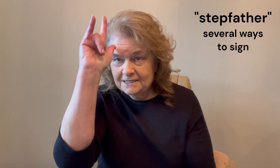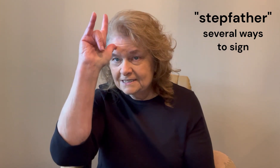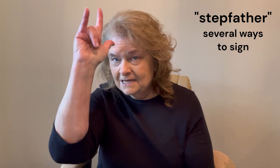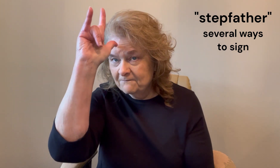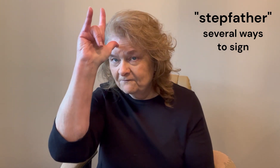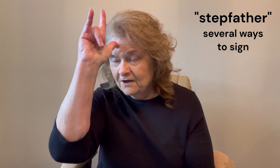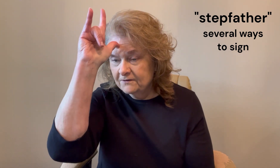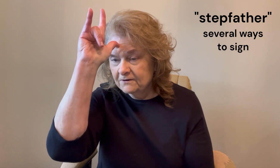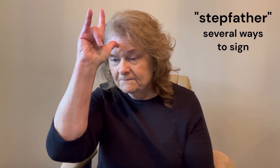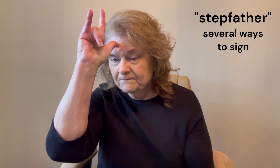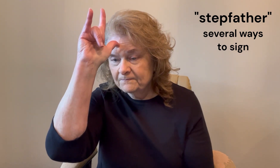stepfather.